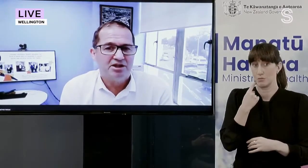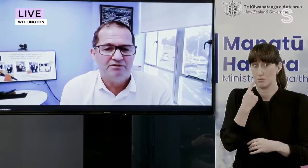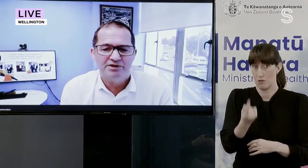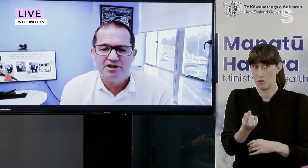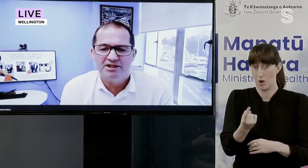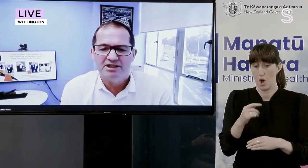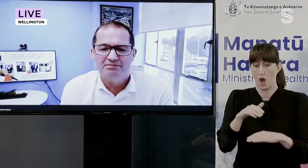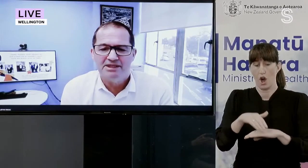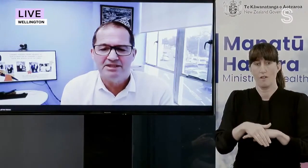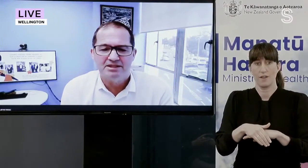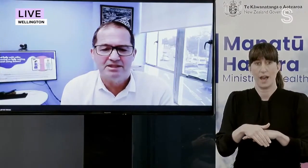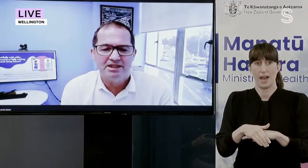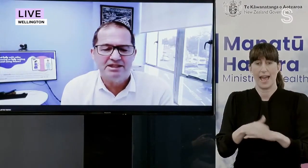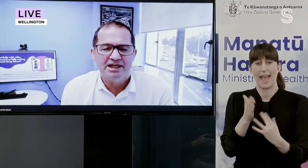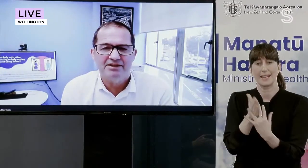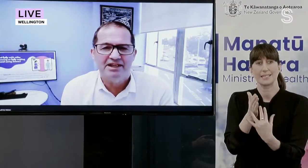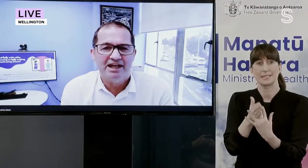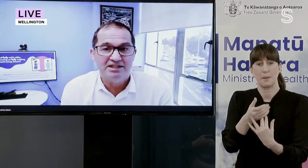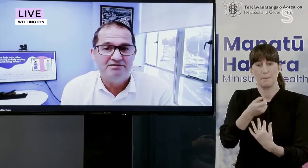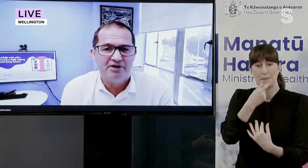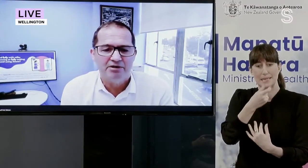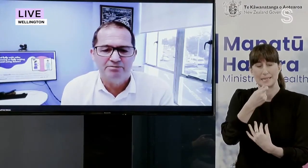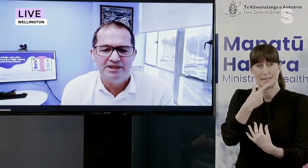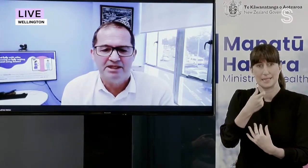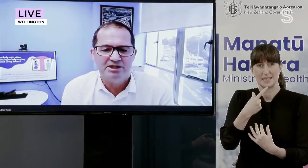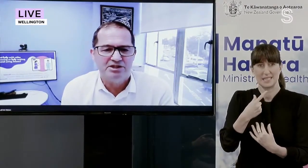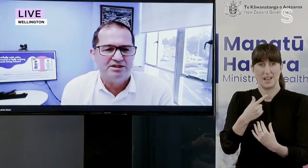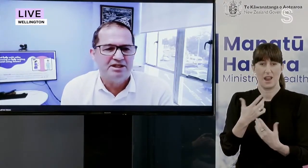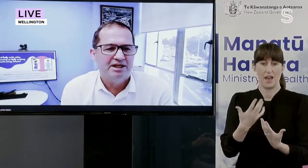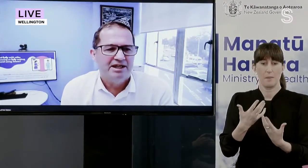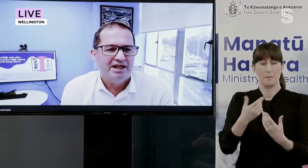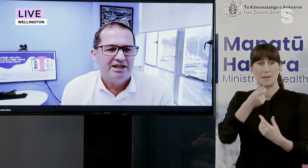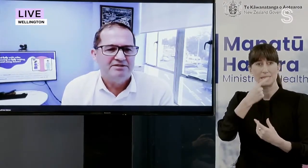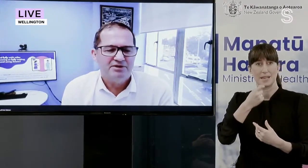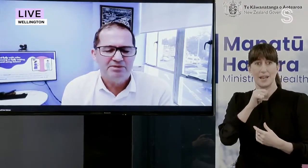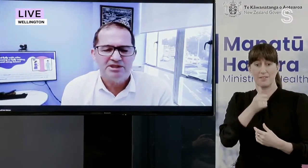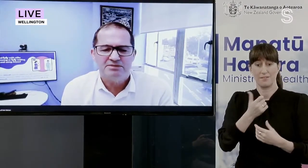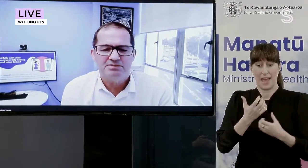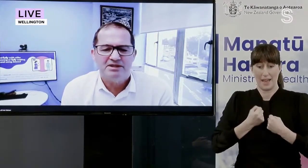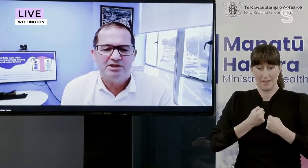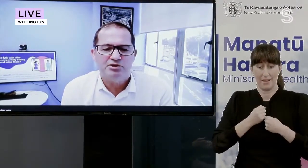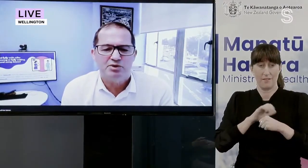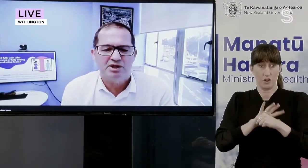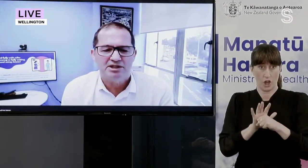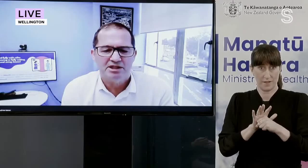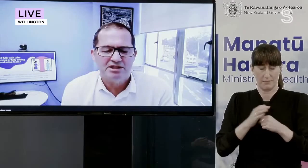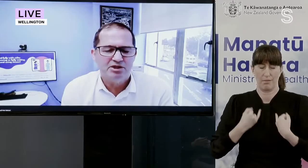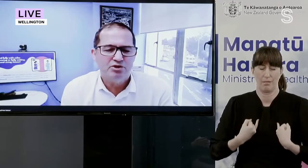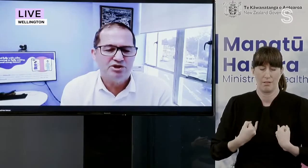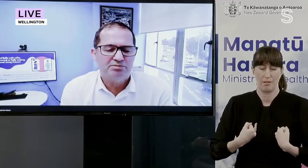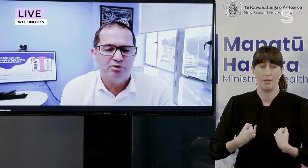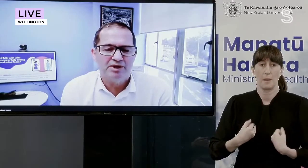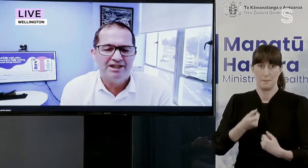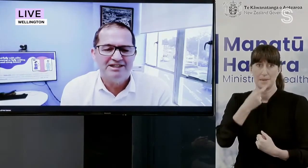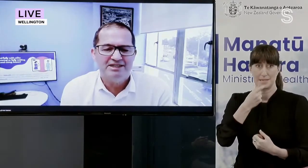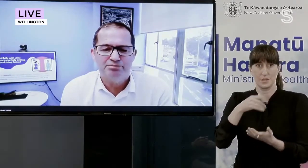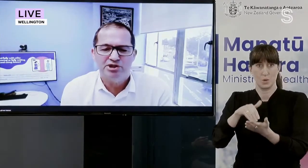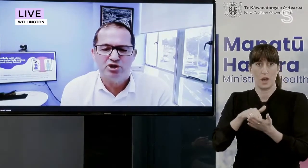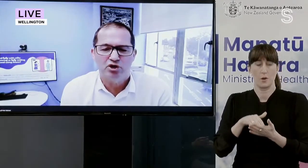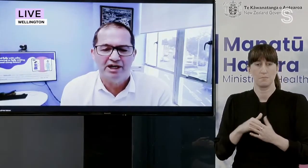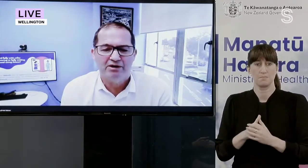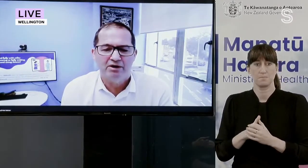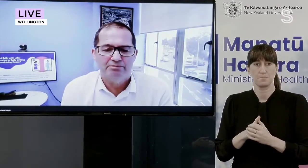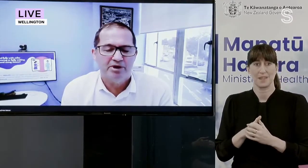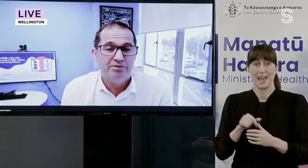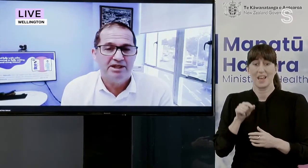to Covid-19 medicines. These are the antiviral medications, and it's very much expected this will continue to support easing pressure